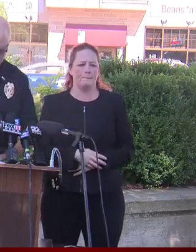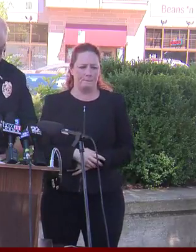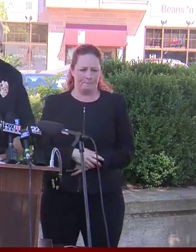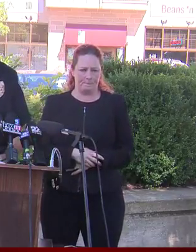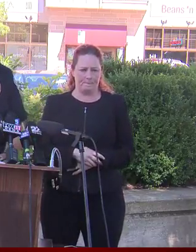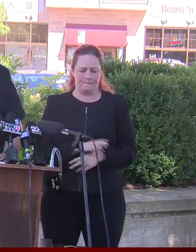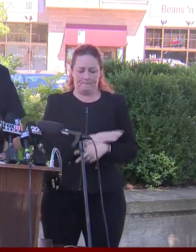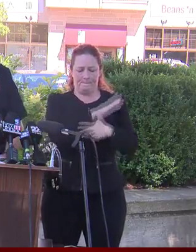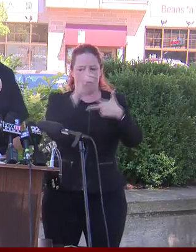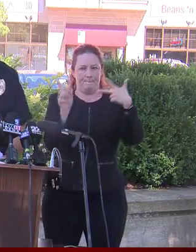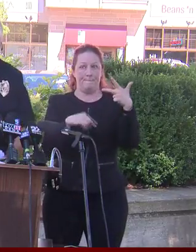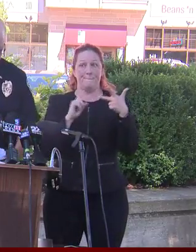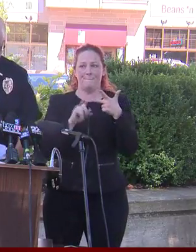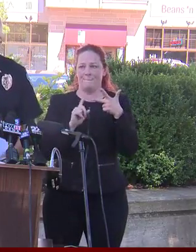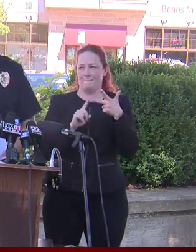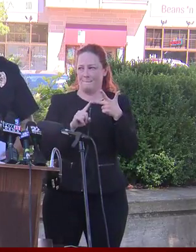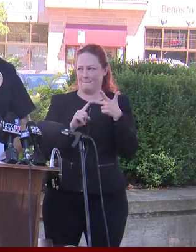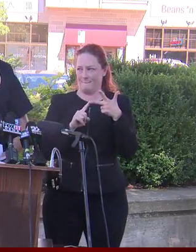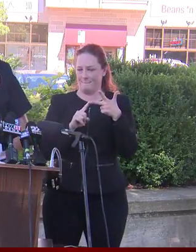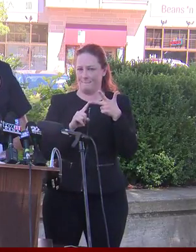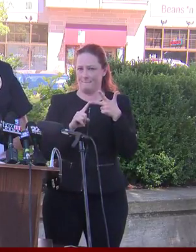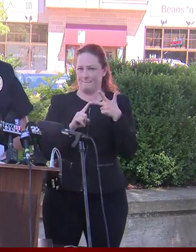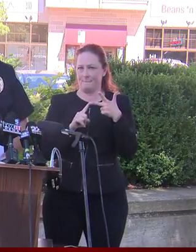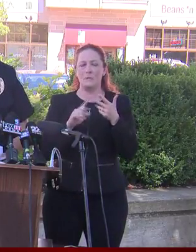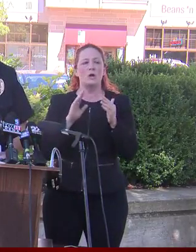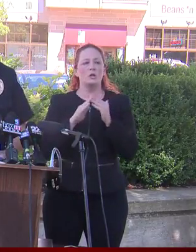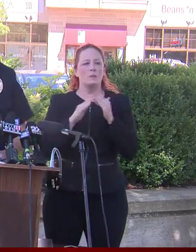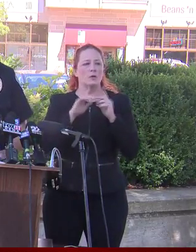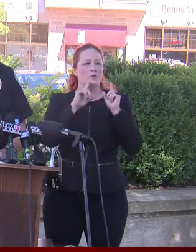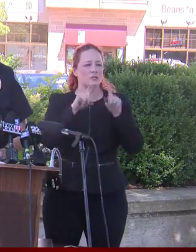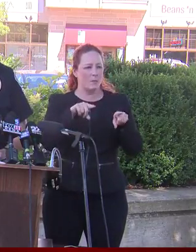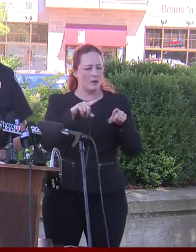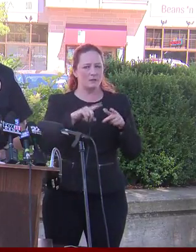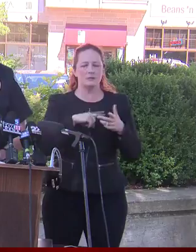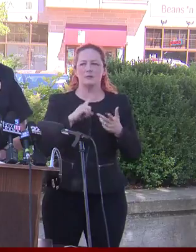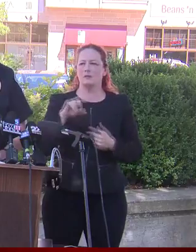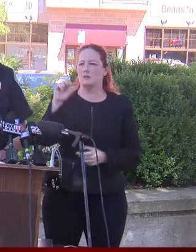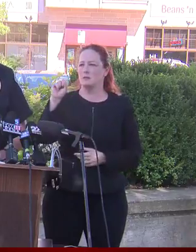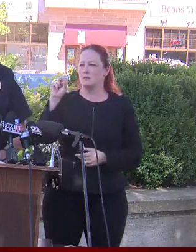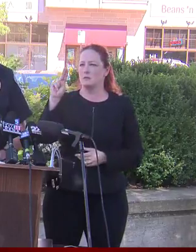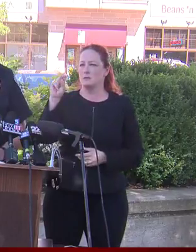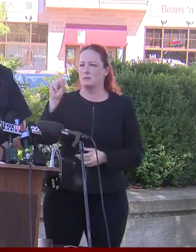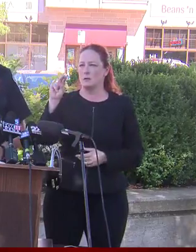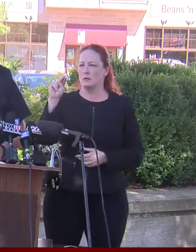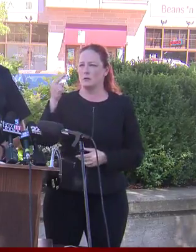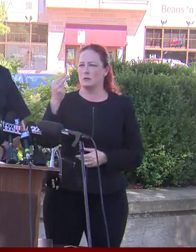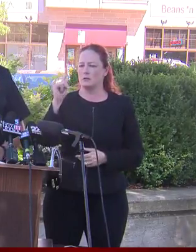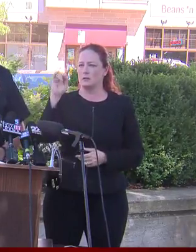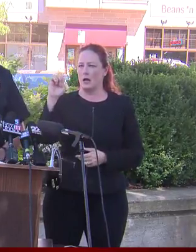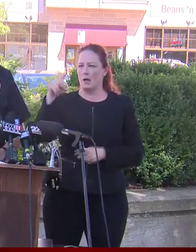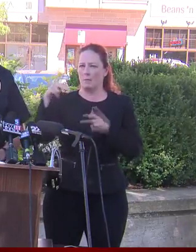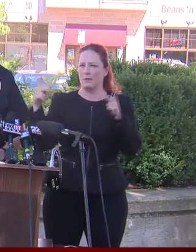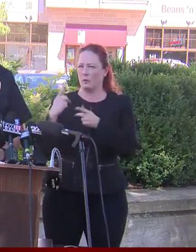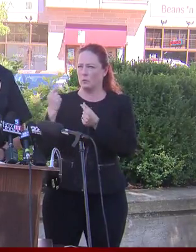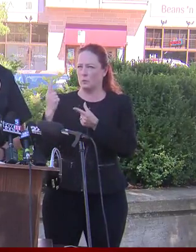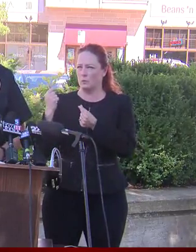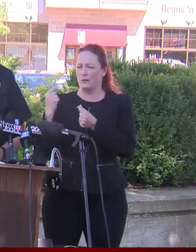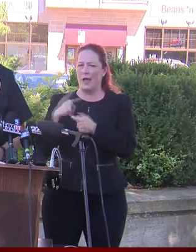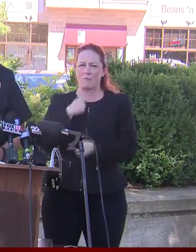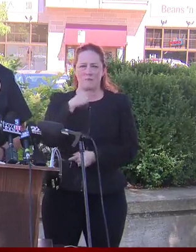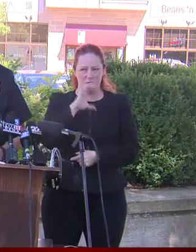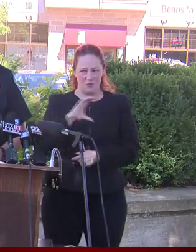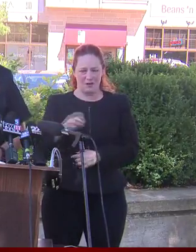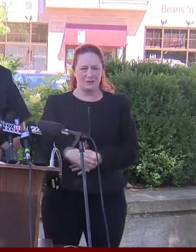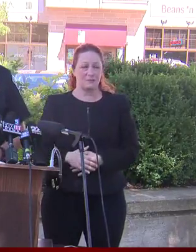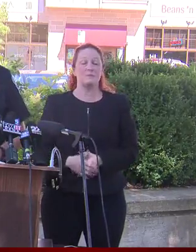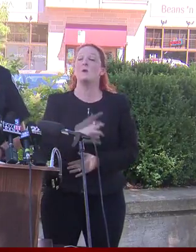community response and what our Sunshine Place is doing and Red Cross. The Red Cross is pulled out. They pulled out